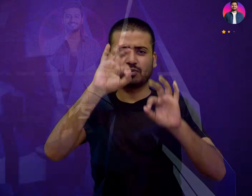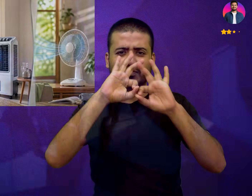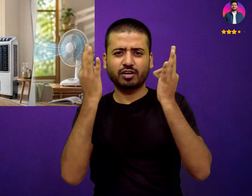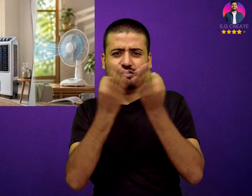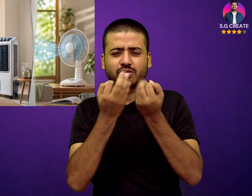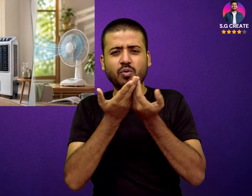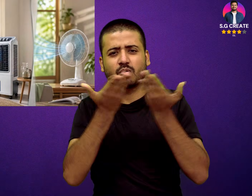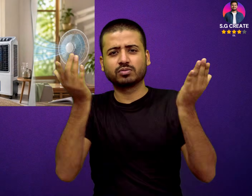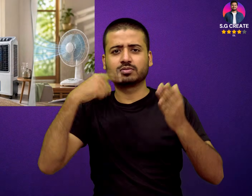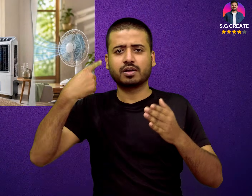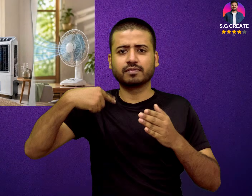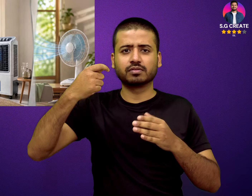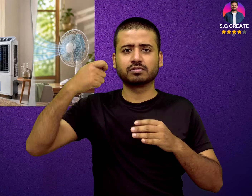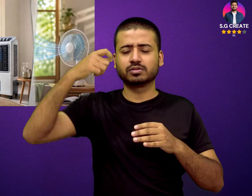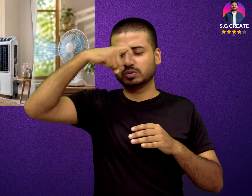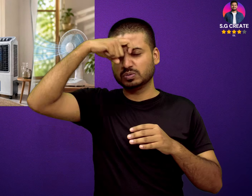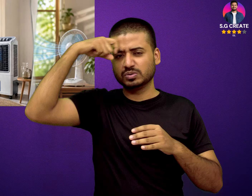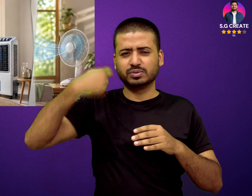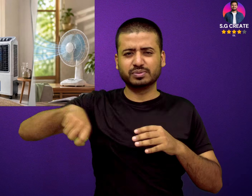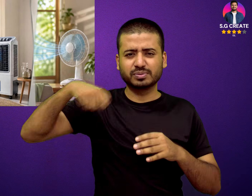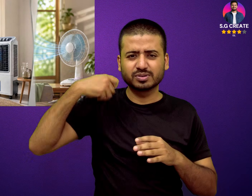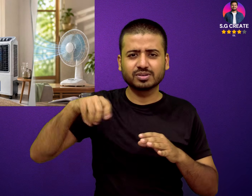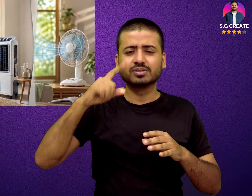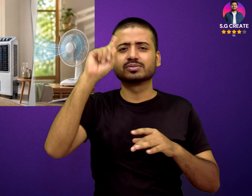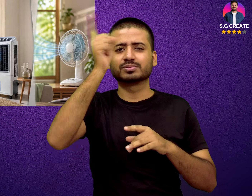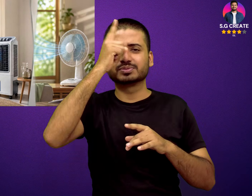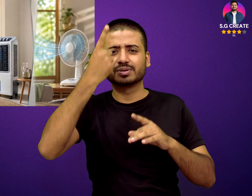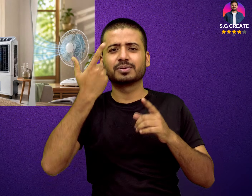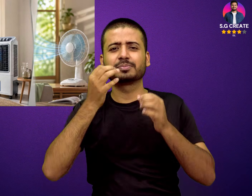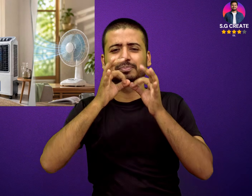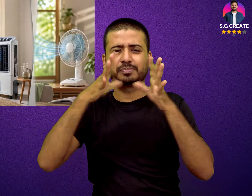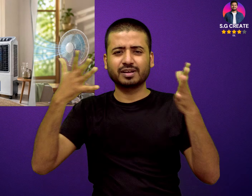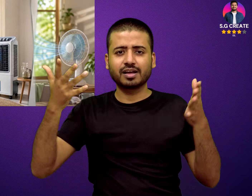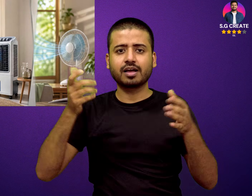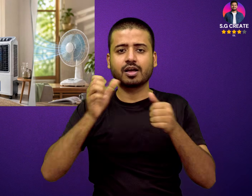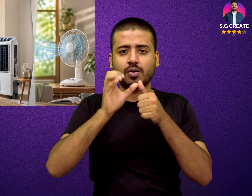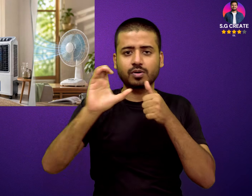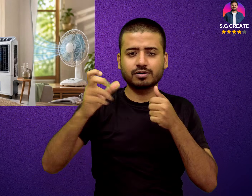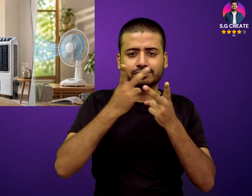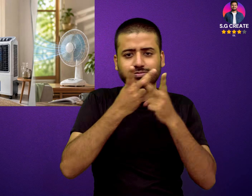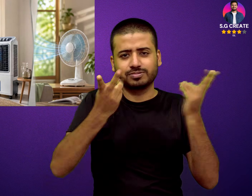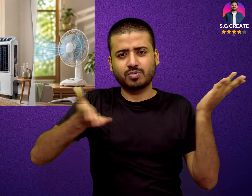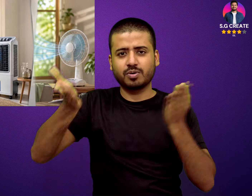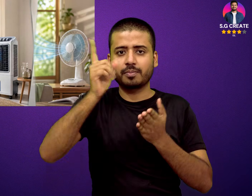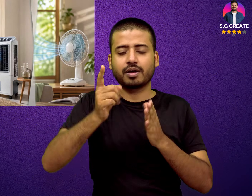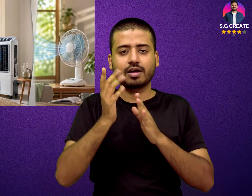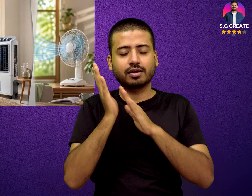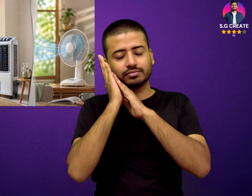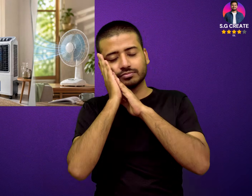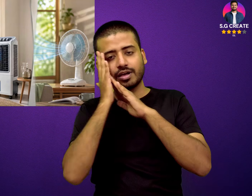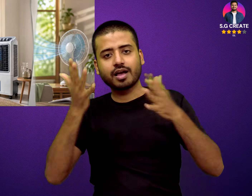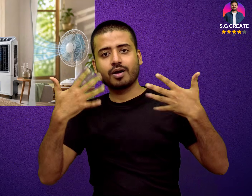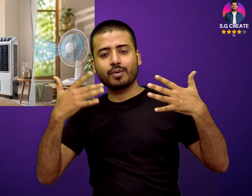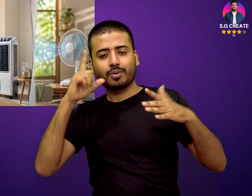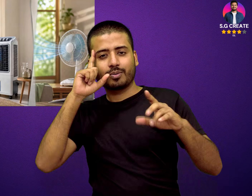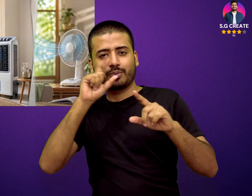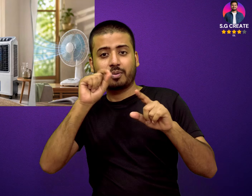Switch off the power and unplug the unit completely before adding water to an air cooler to prevent fatal electrical shocks. Why this